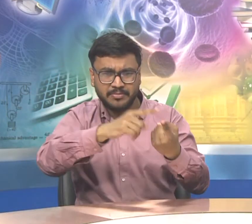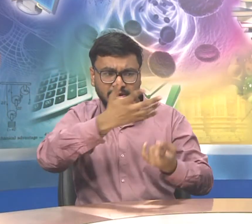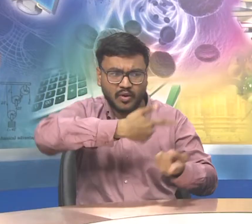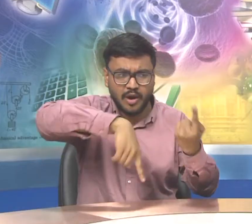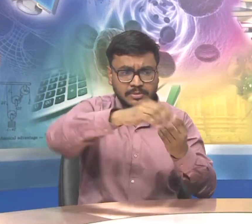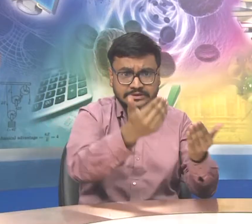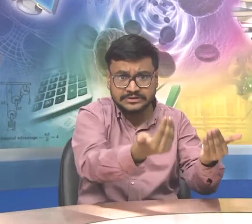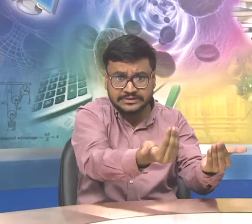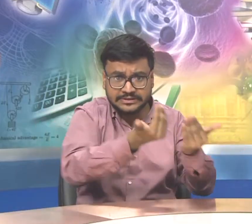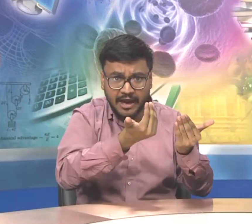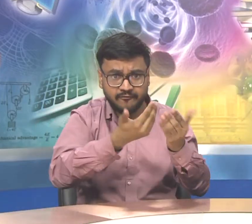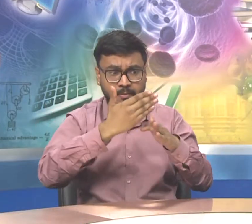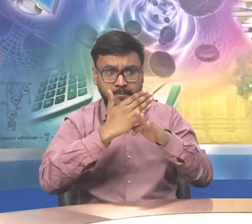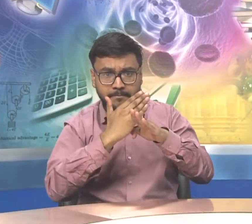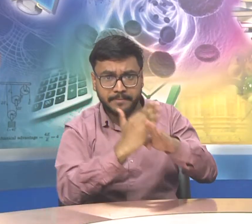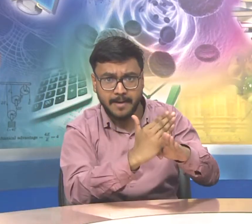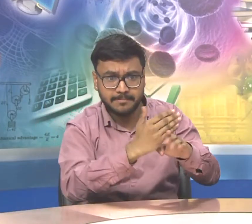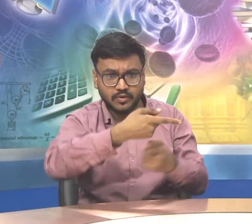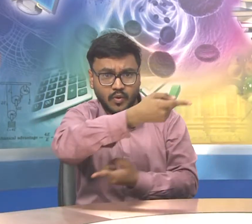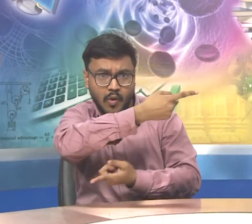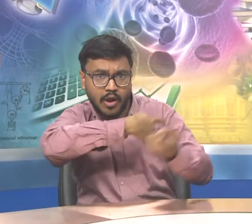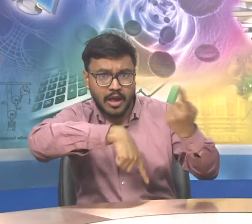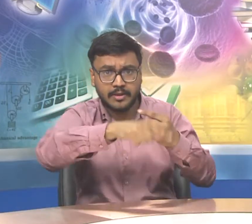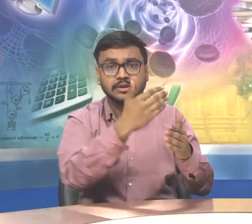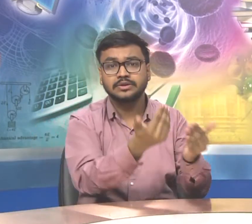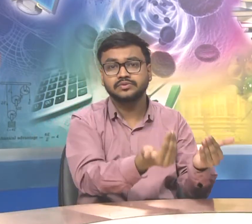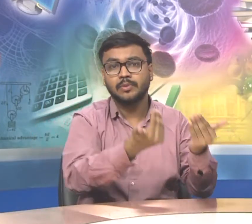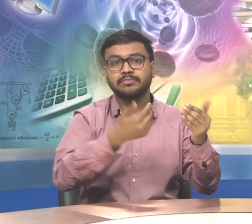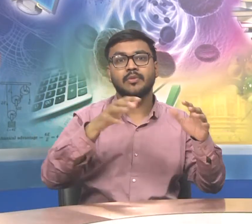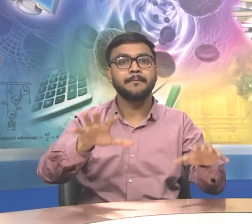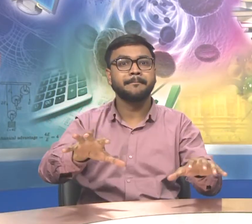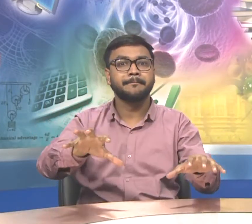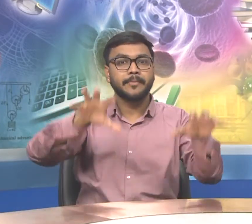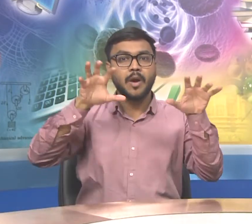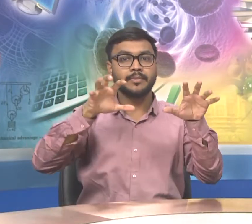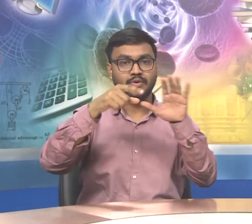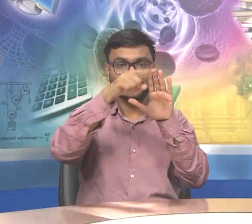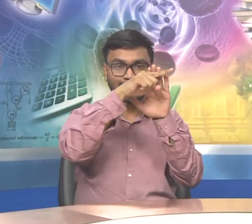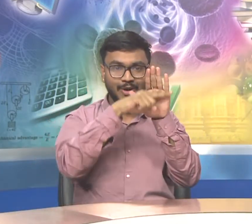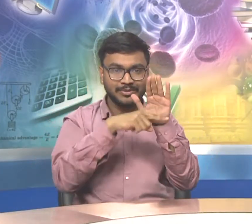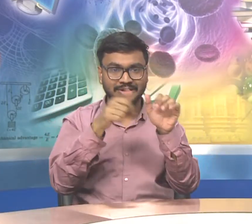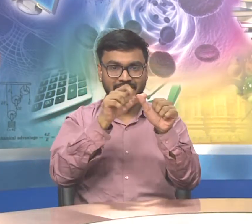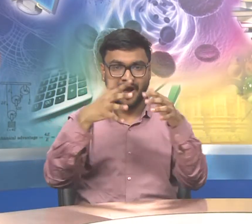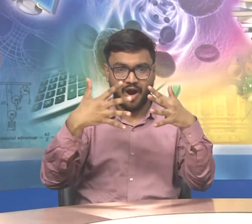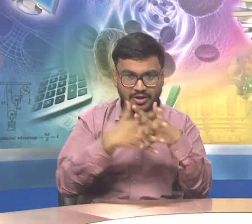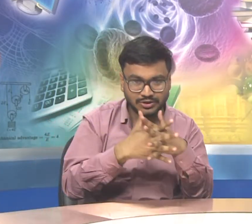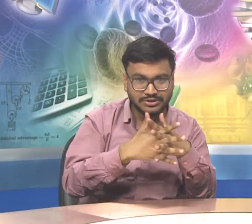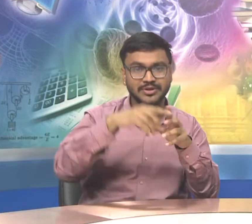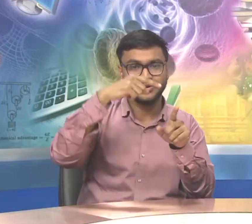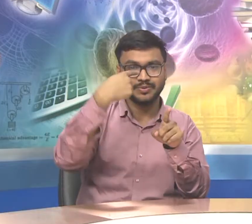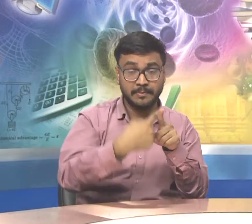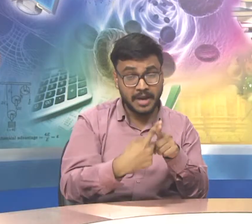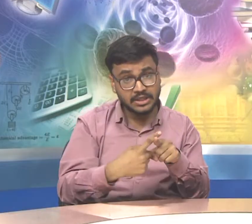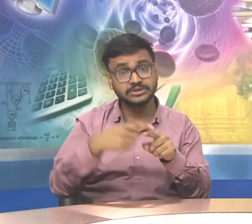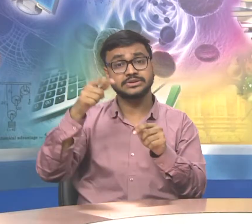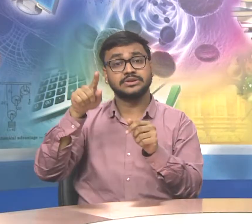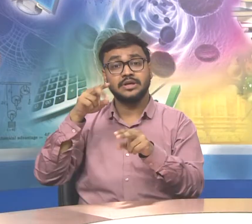will able to appreciate the role of the Supreme Court of India as guardian of